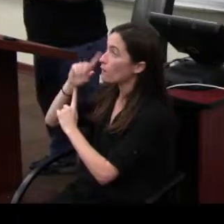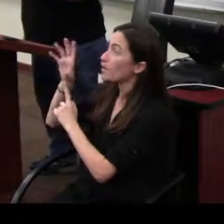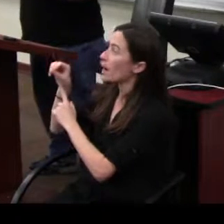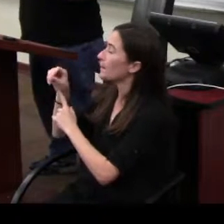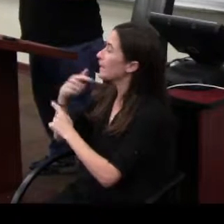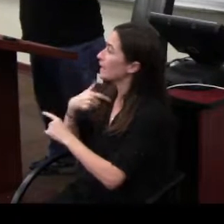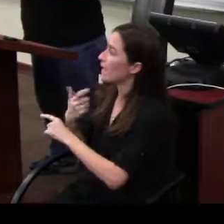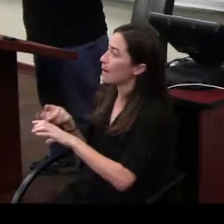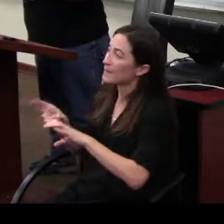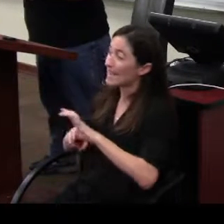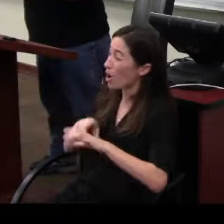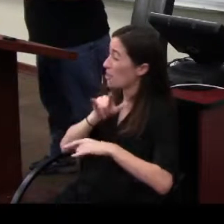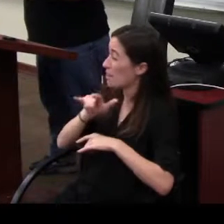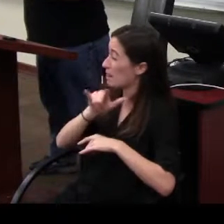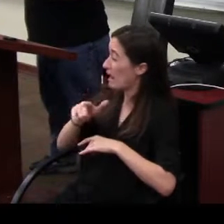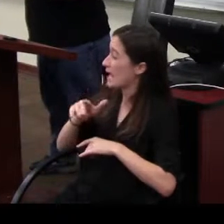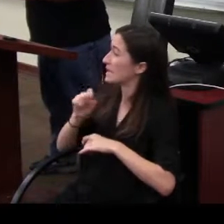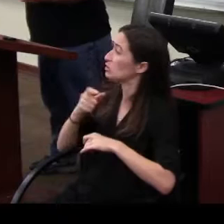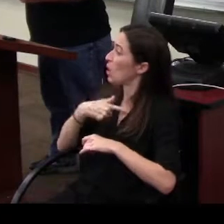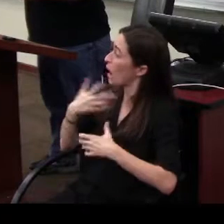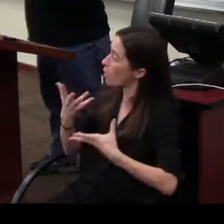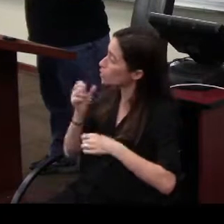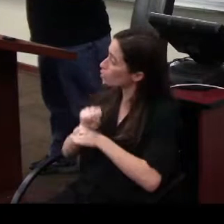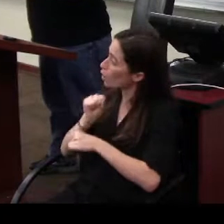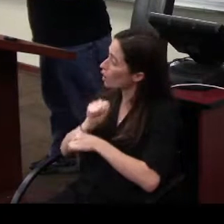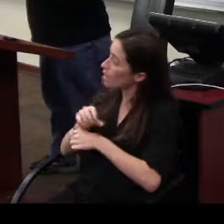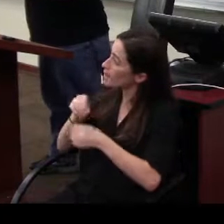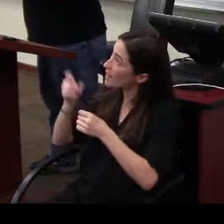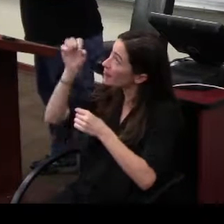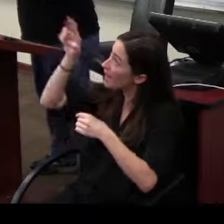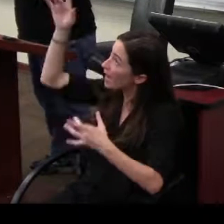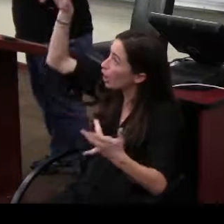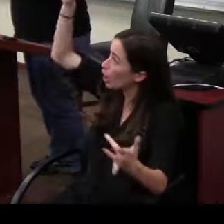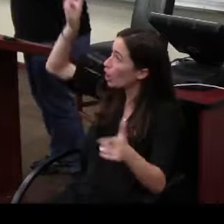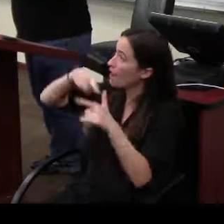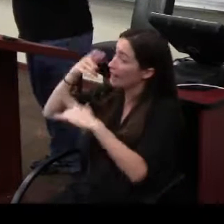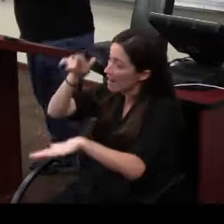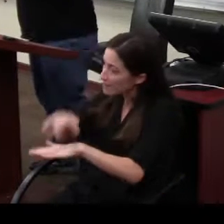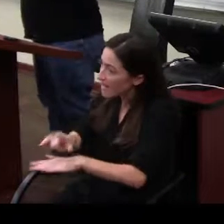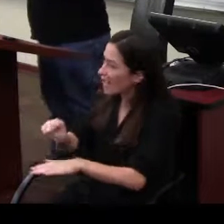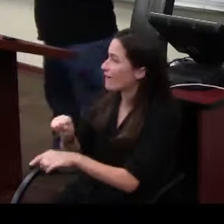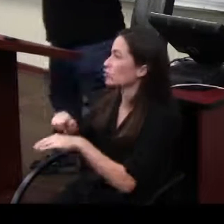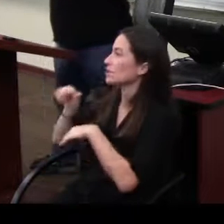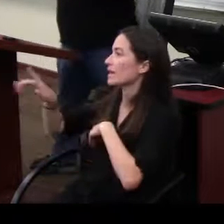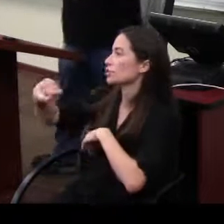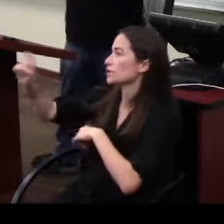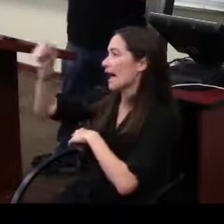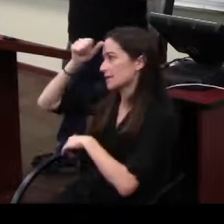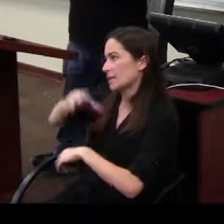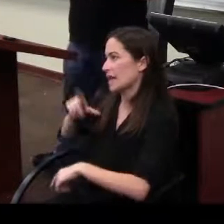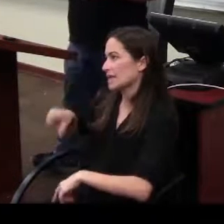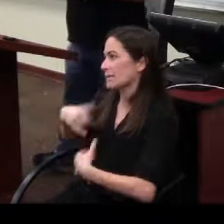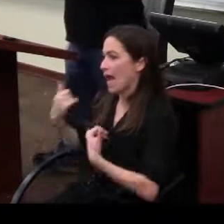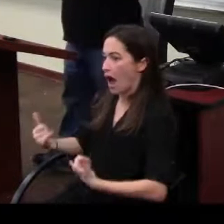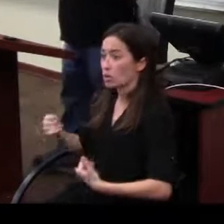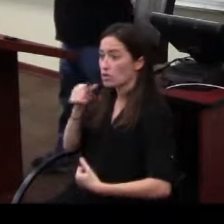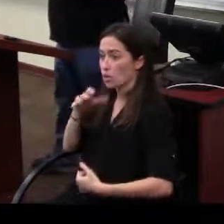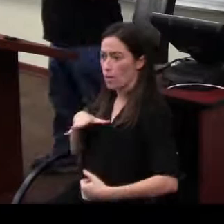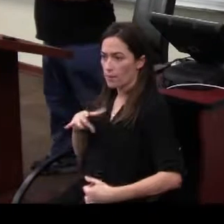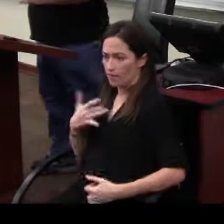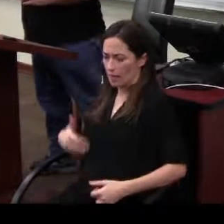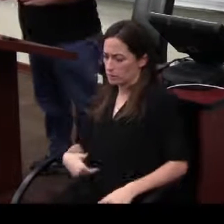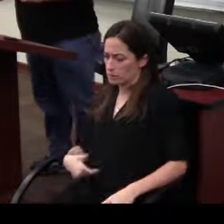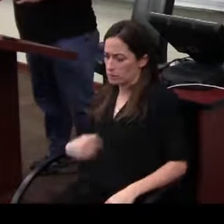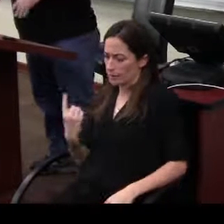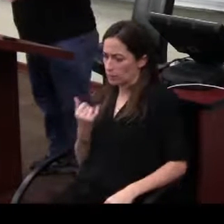to get on a plane. I'm going to be working on them when I'm in the air. When I land, I got to send them to our tax guy. I need them now. And she said, something isn't right about this. Now, the